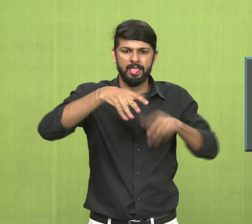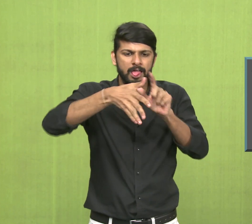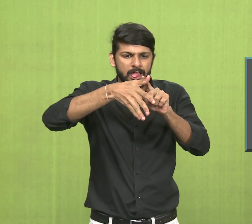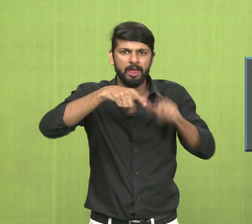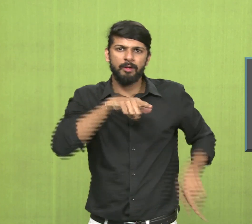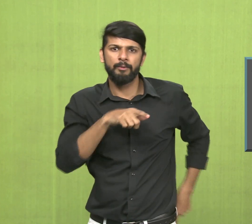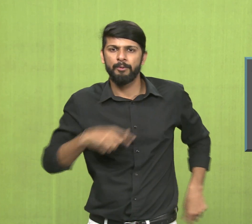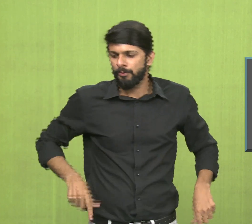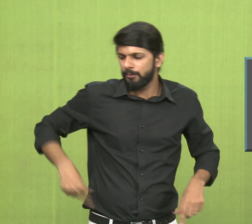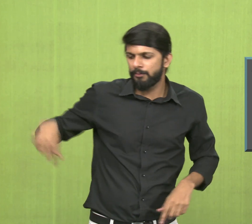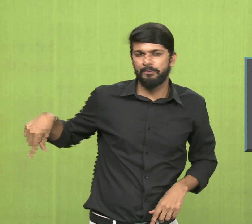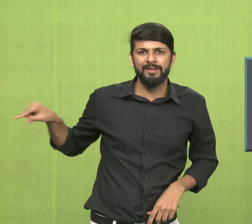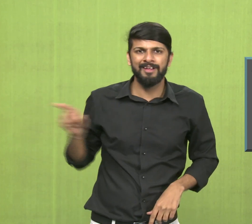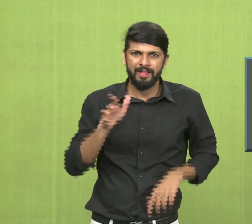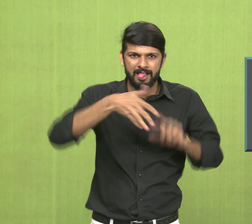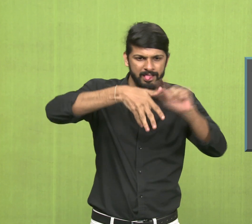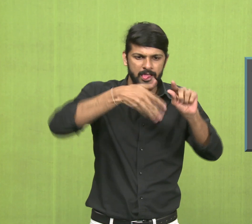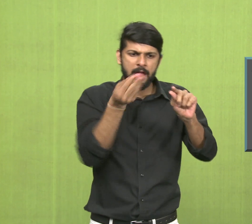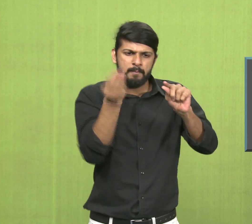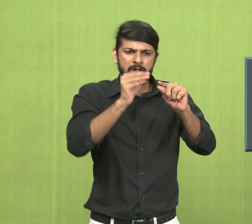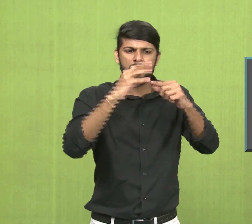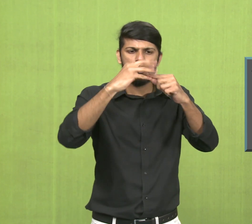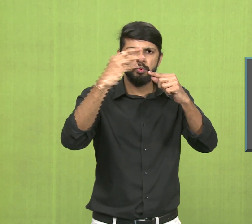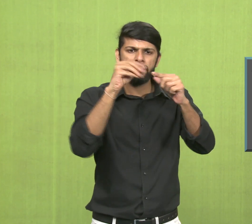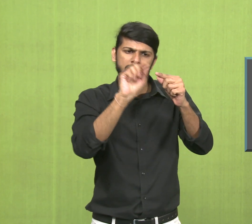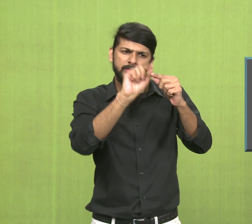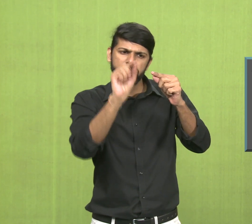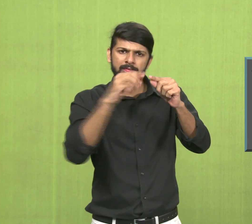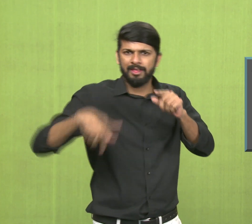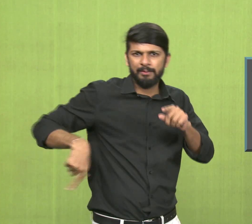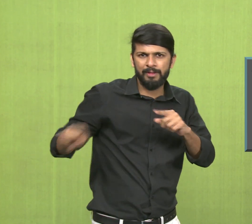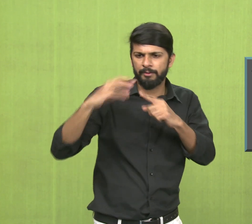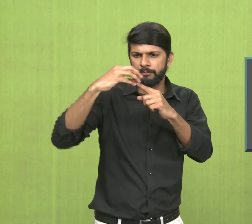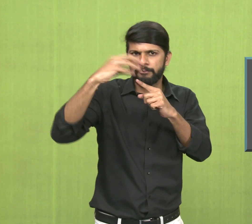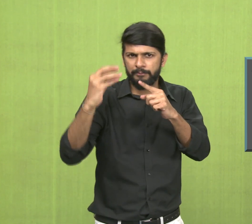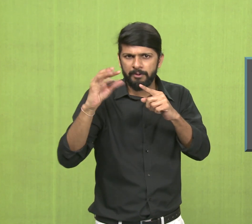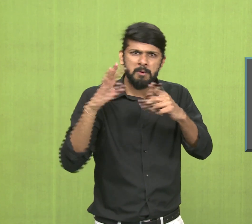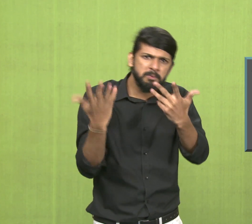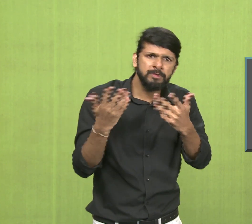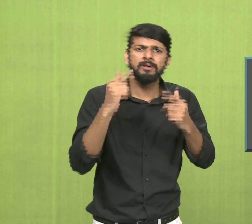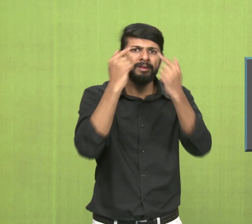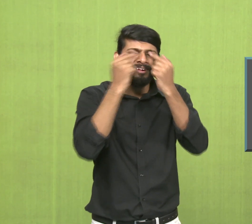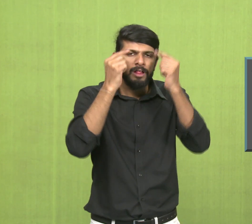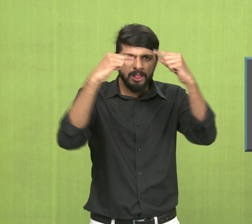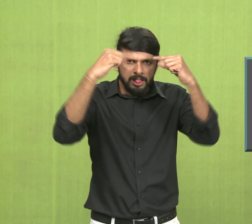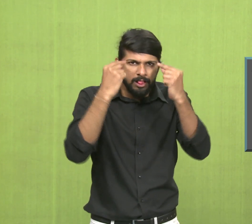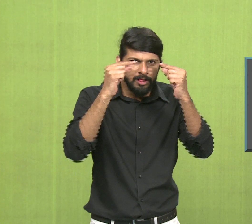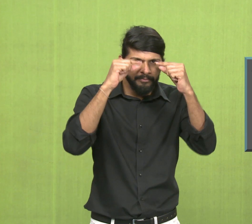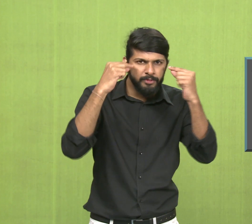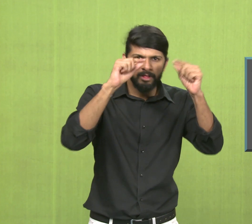additional features, even in the tiger or the bear impression, additional